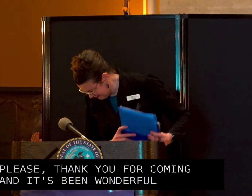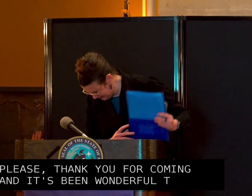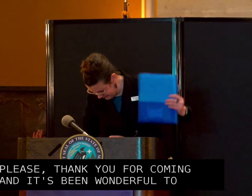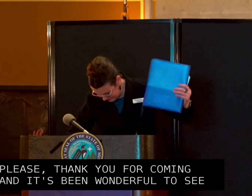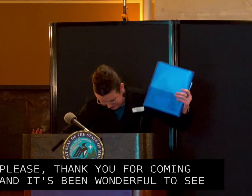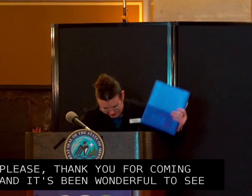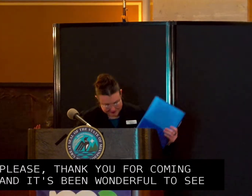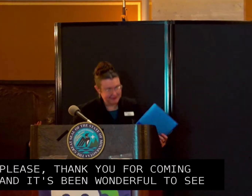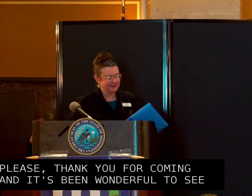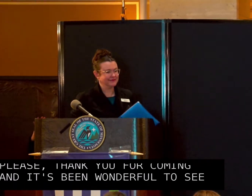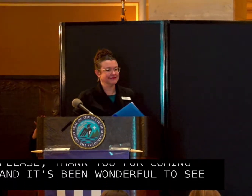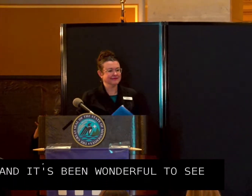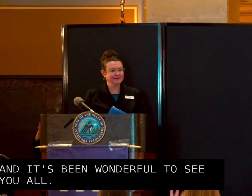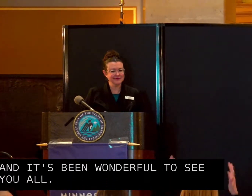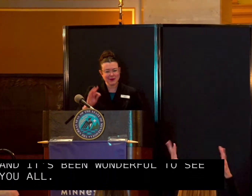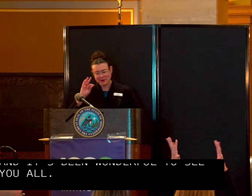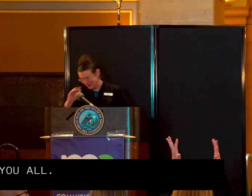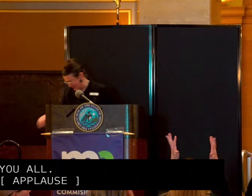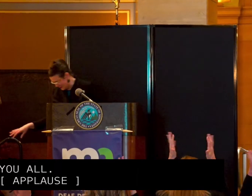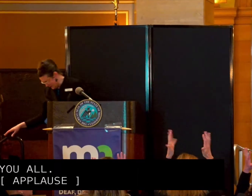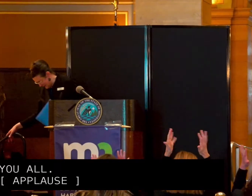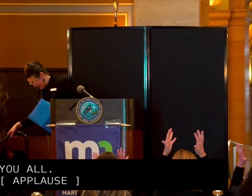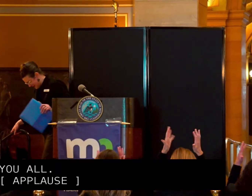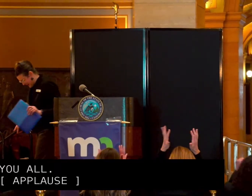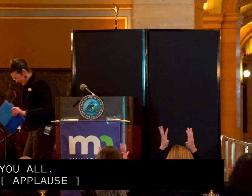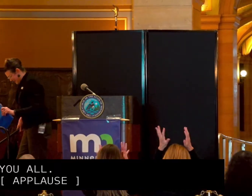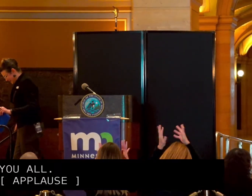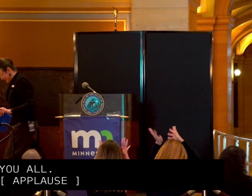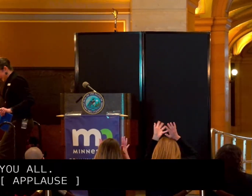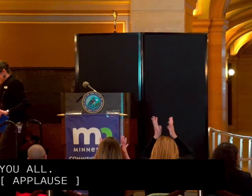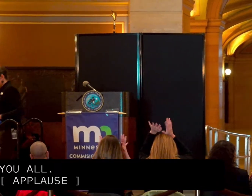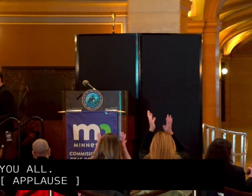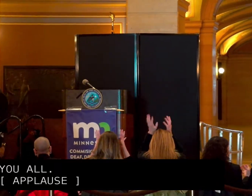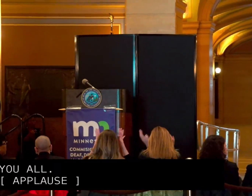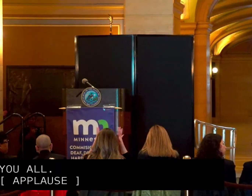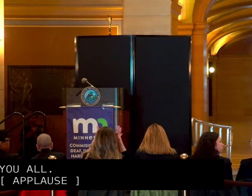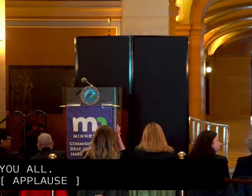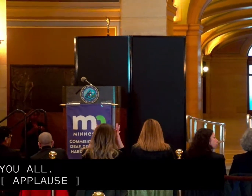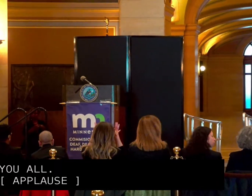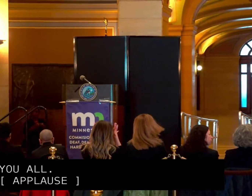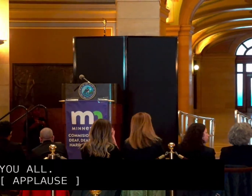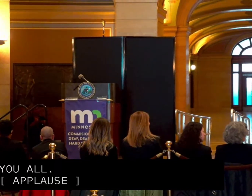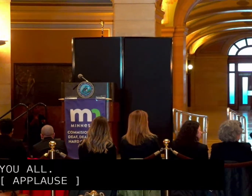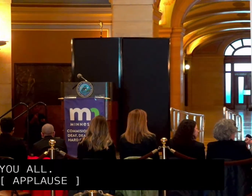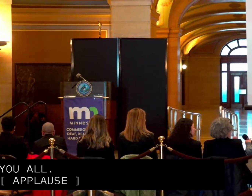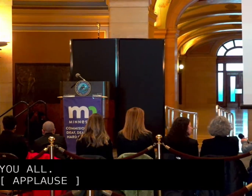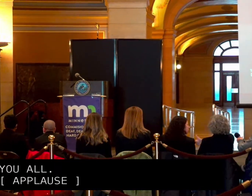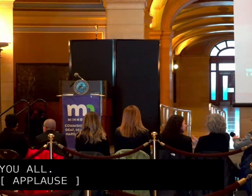Yeah.